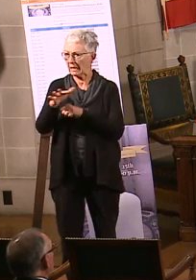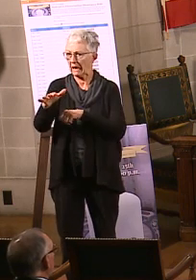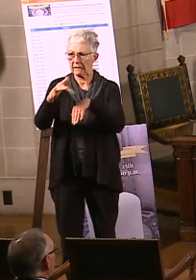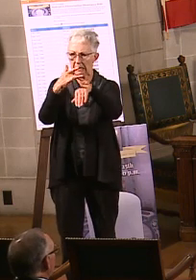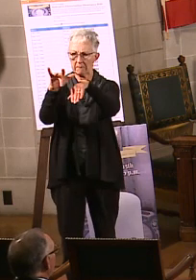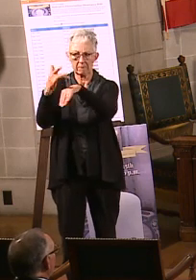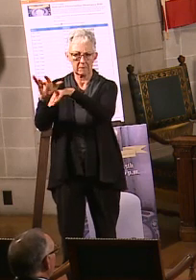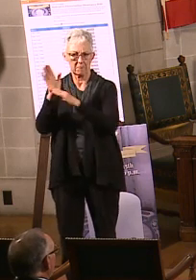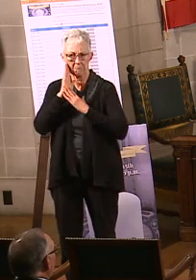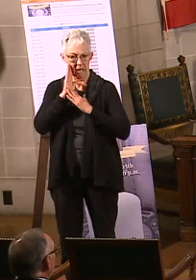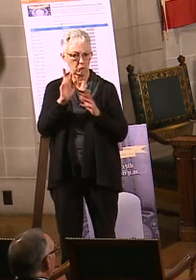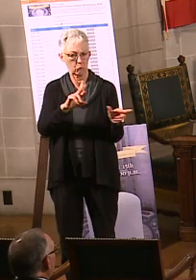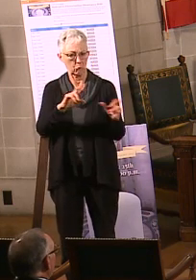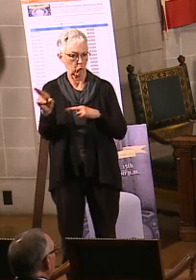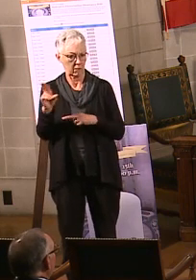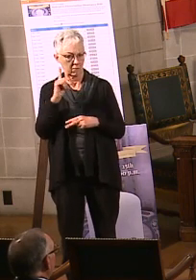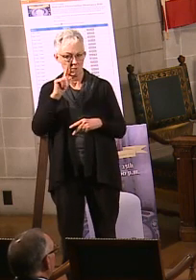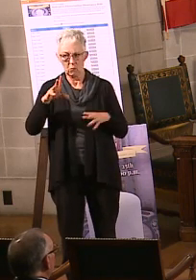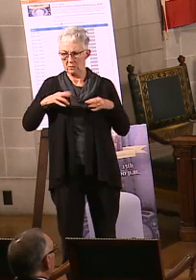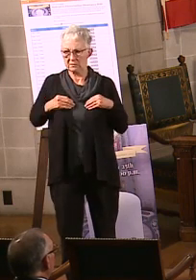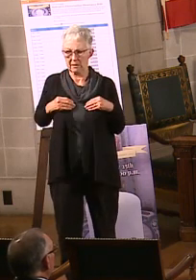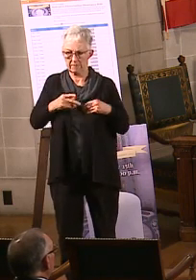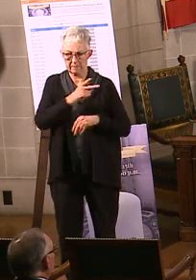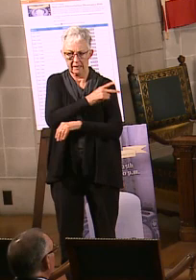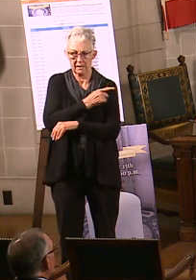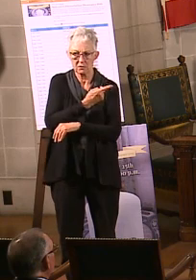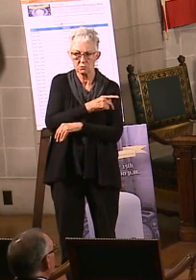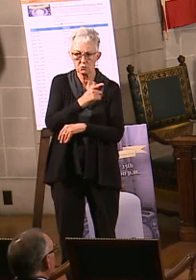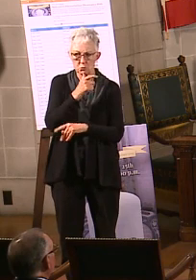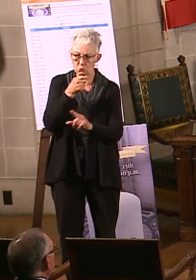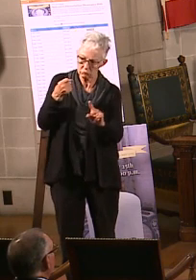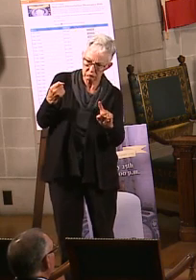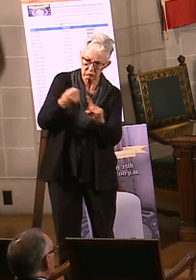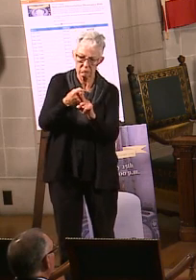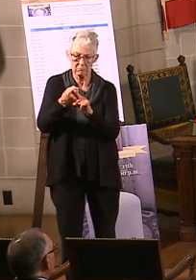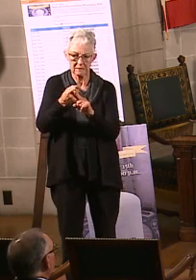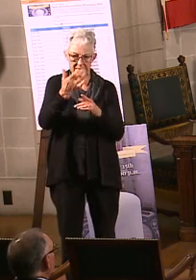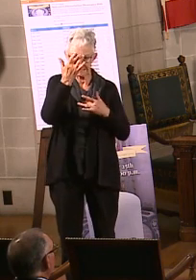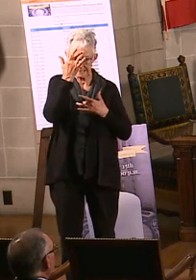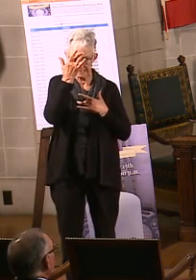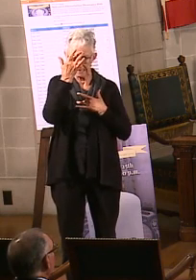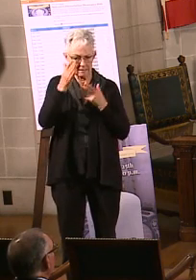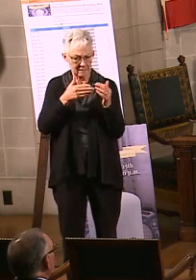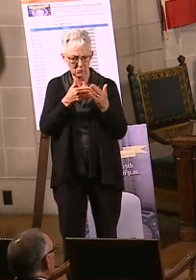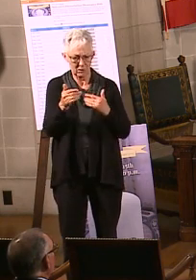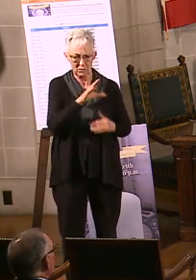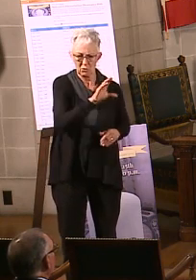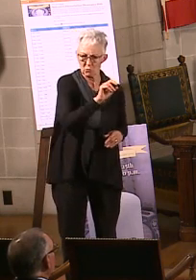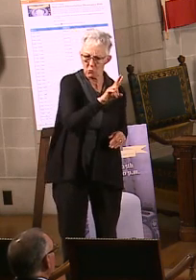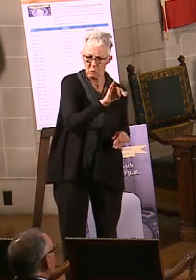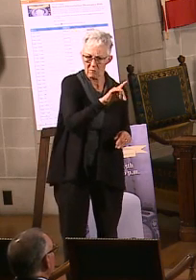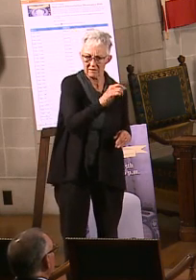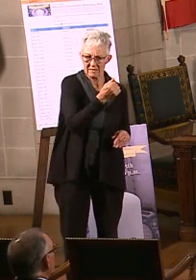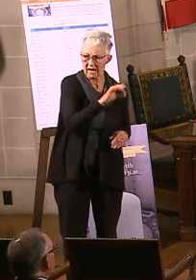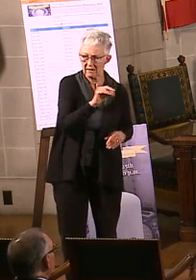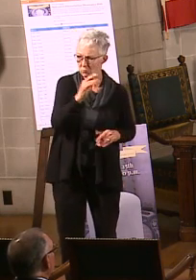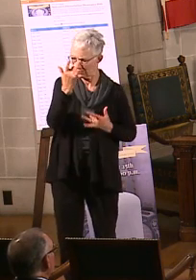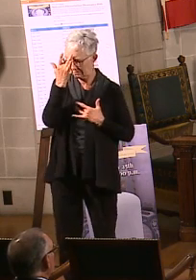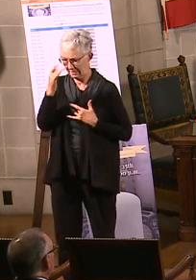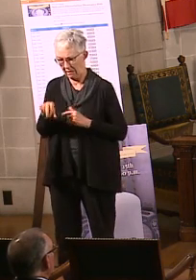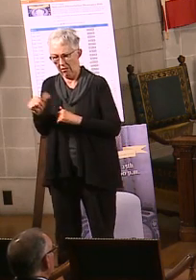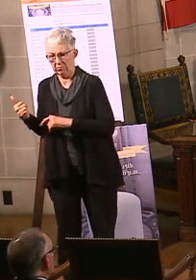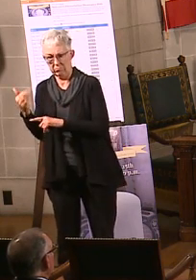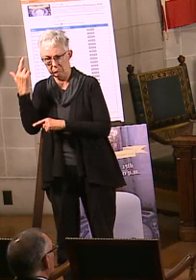to accomplish, is keep that hospital system available for everybody who needs it. Testing, on the other hand, is a variable that changes all the